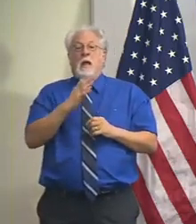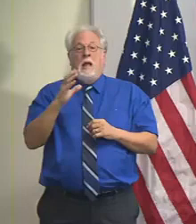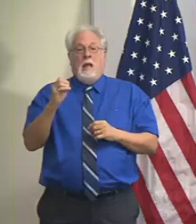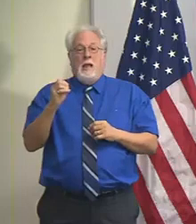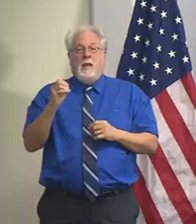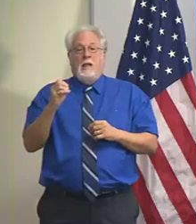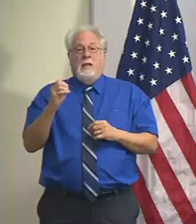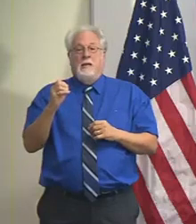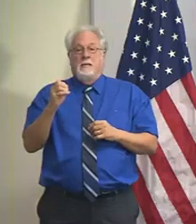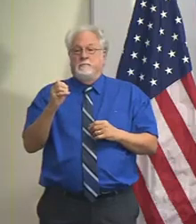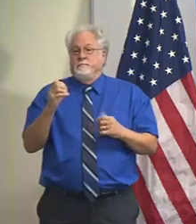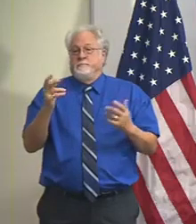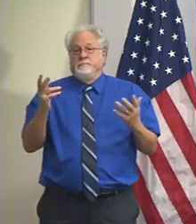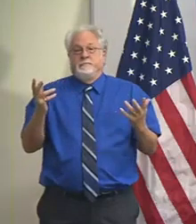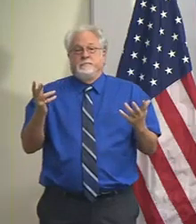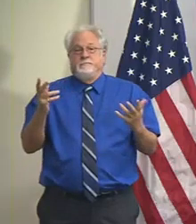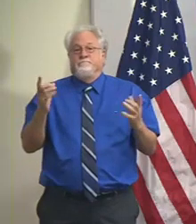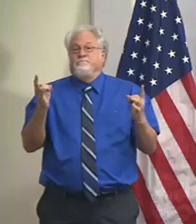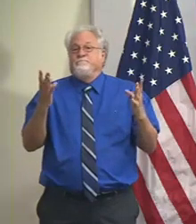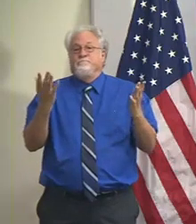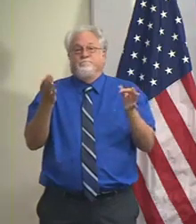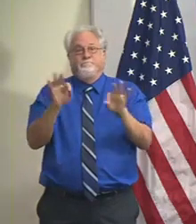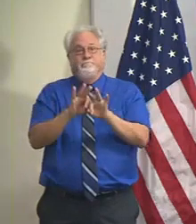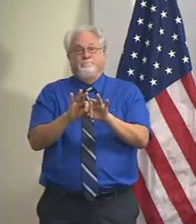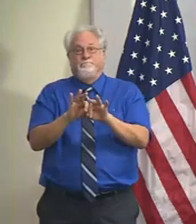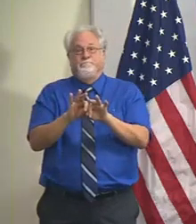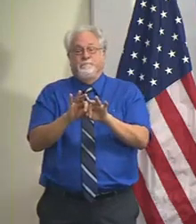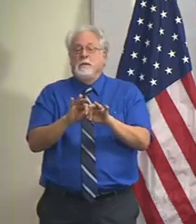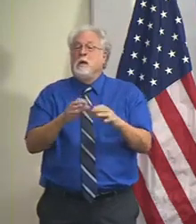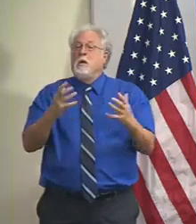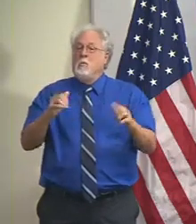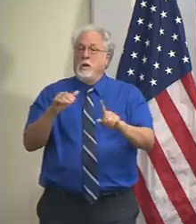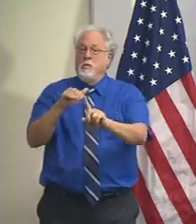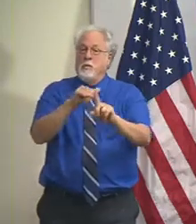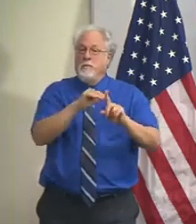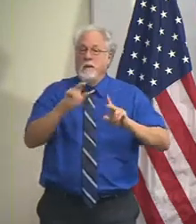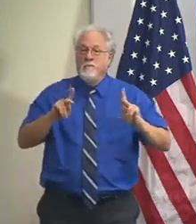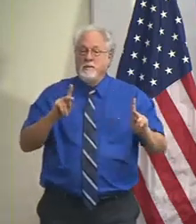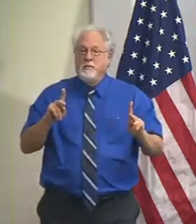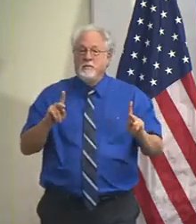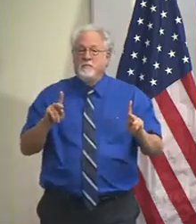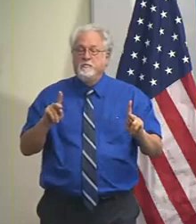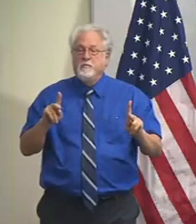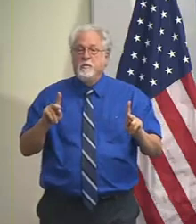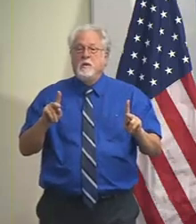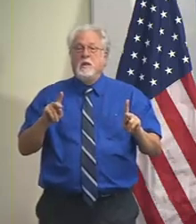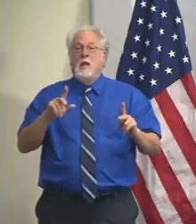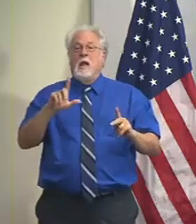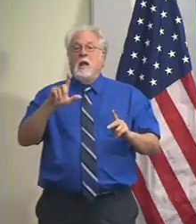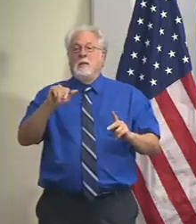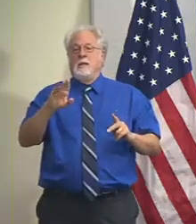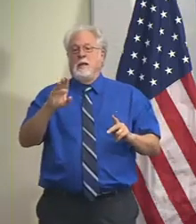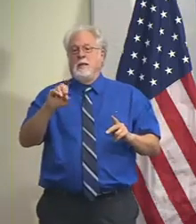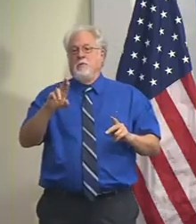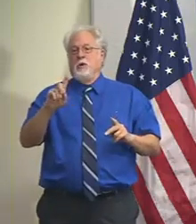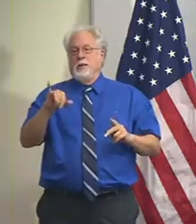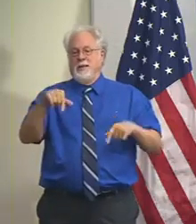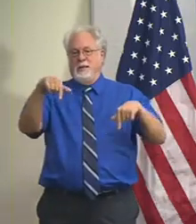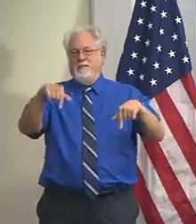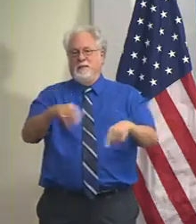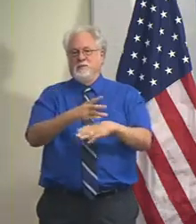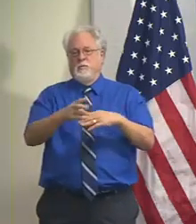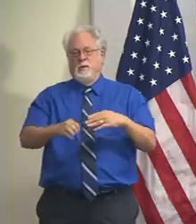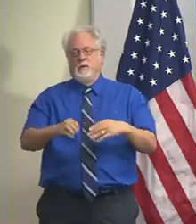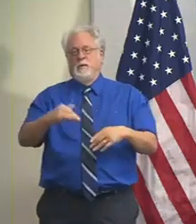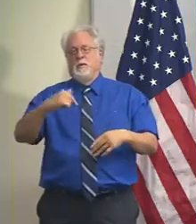And all of that is incredibly important. I do want to remind people that Labor Day is this weekend. And